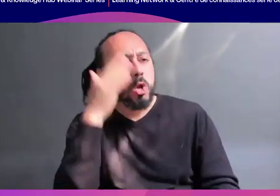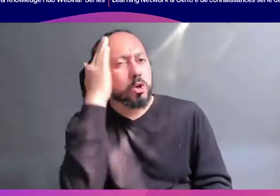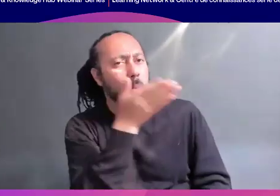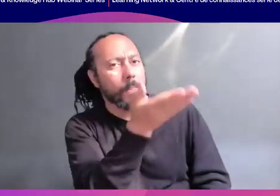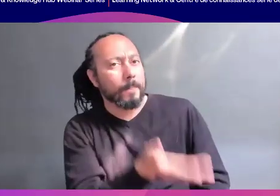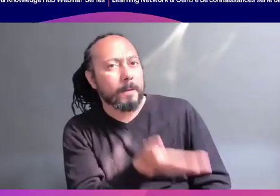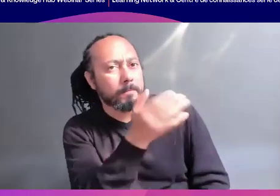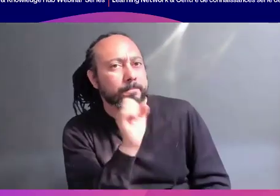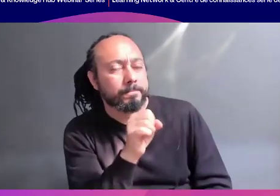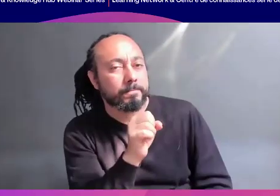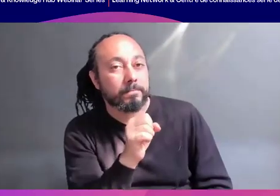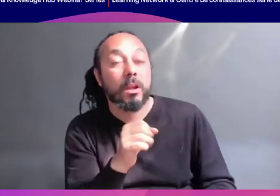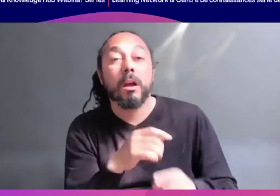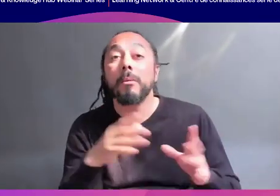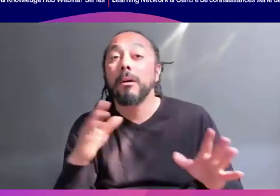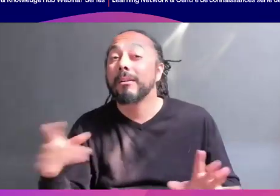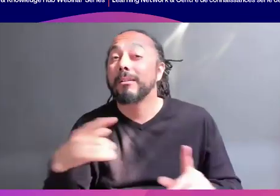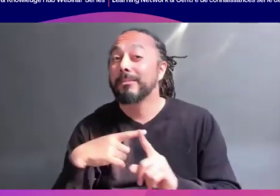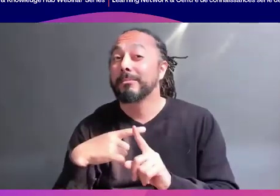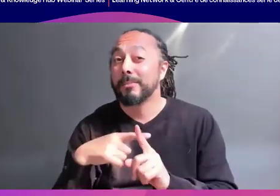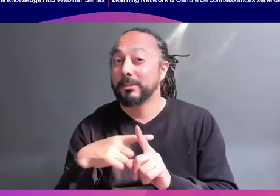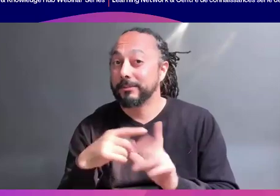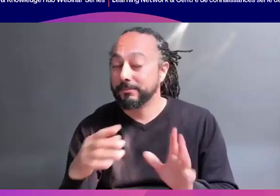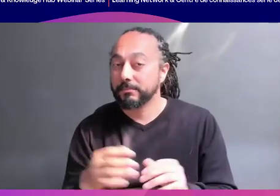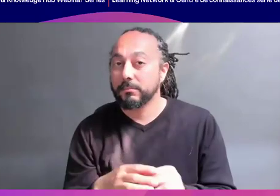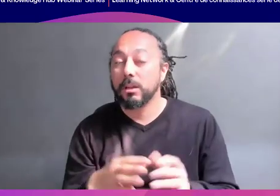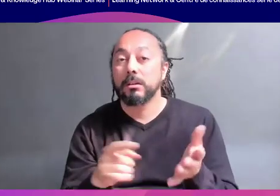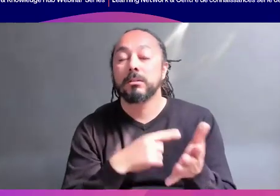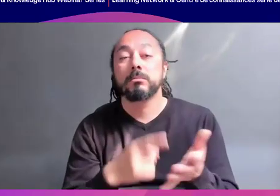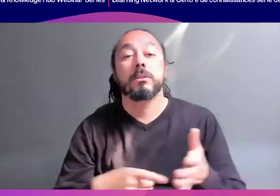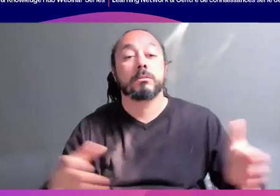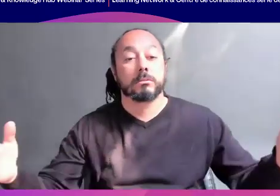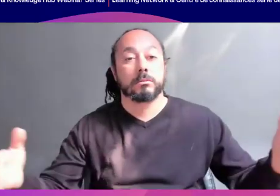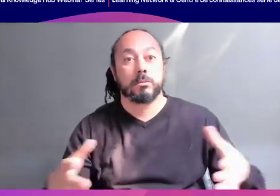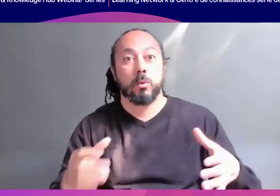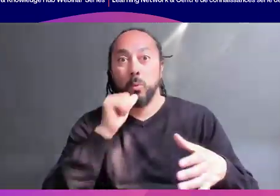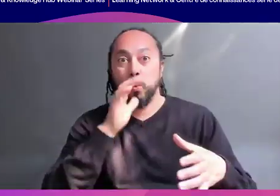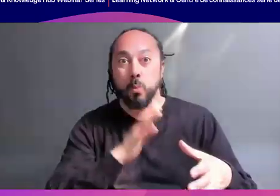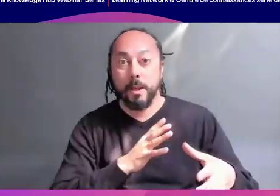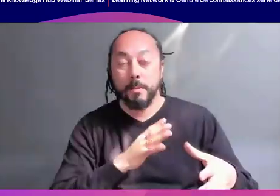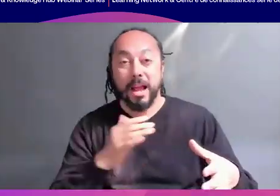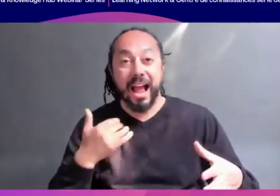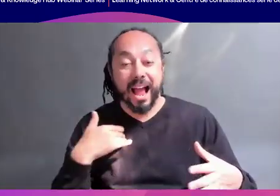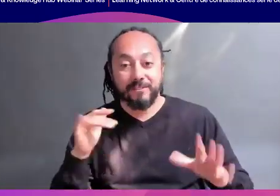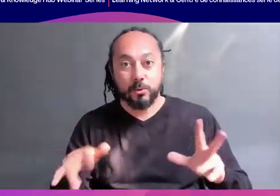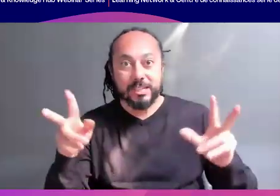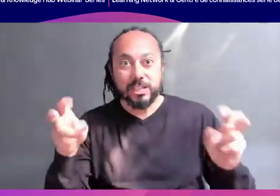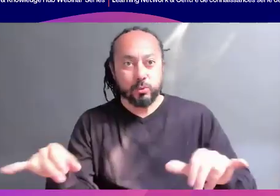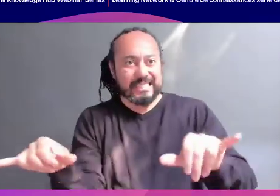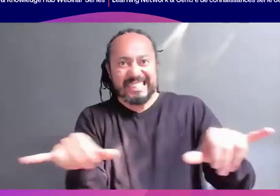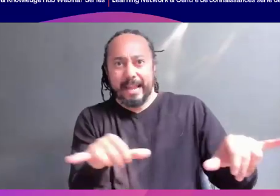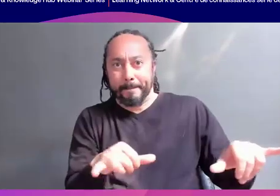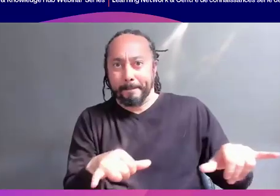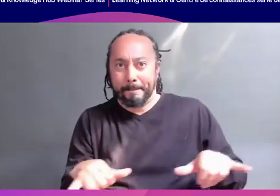will say on the positive side, bringing women together who have both of these issues, by definition, brings